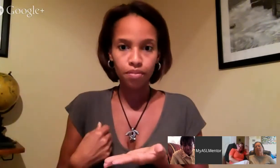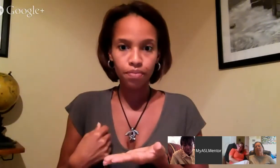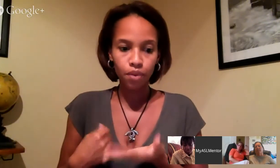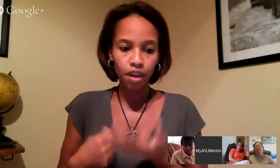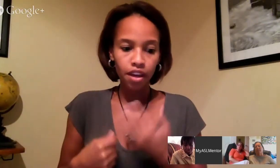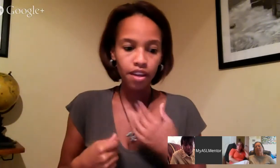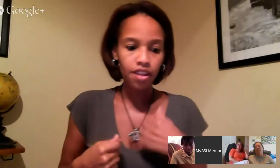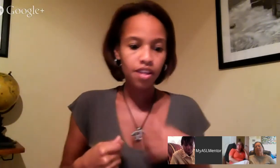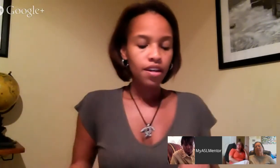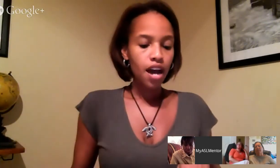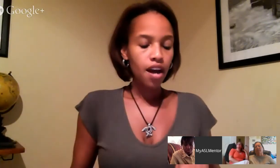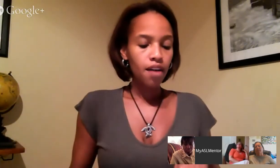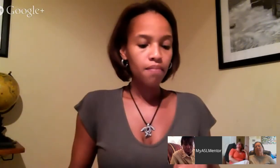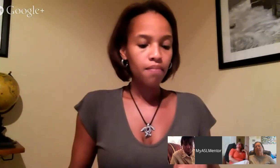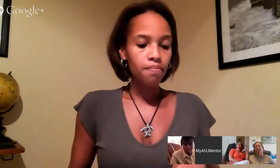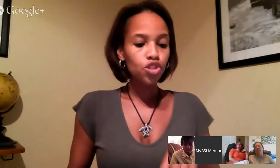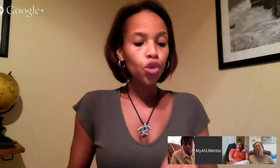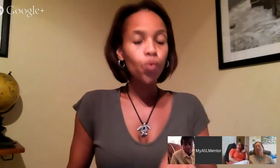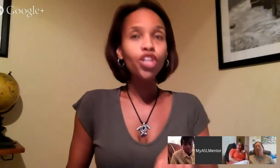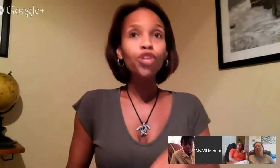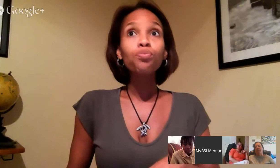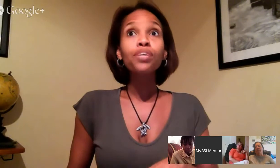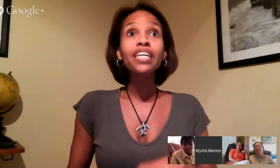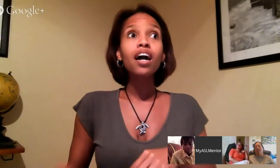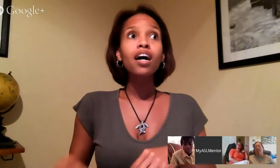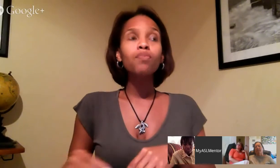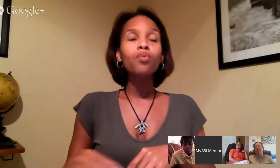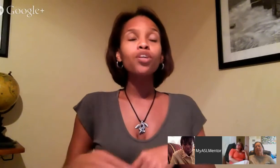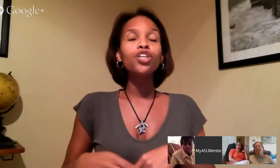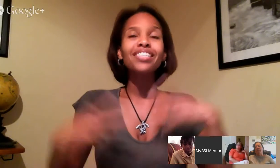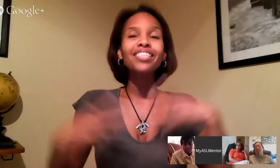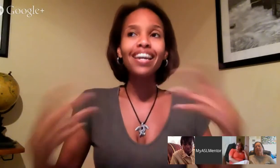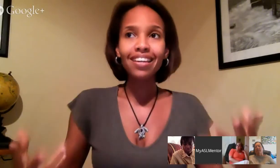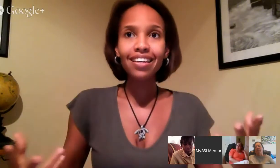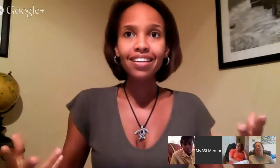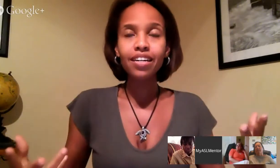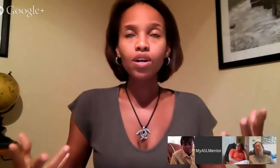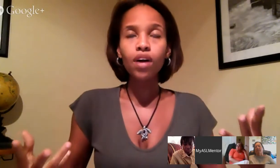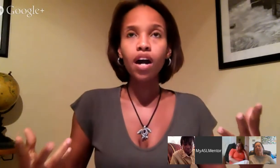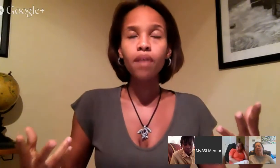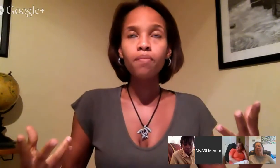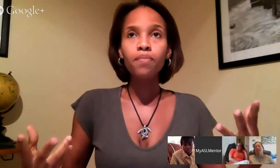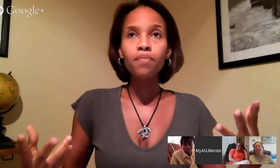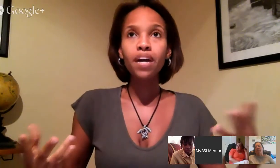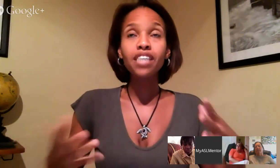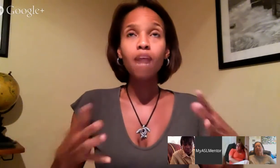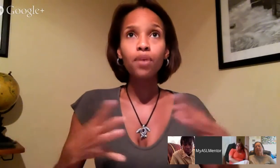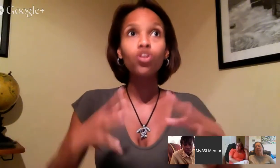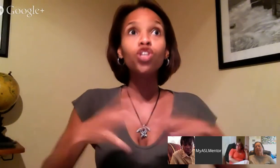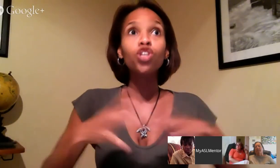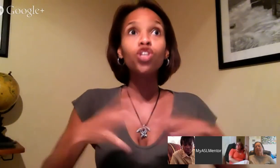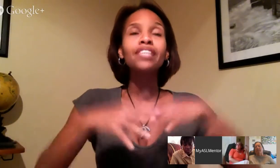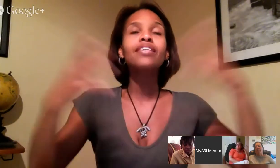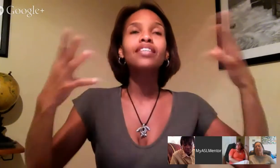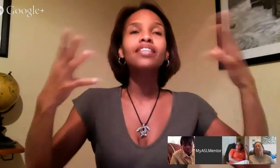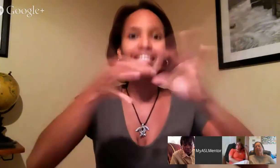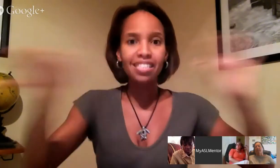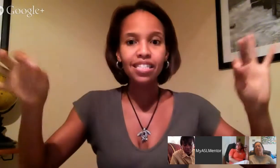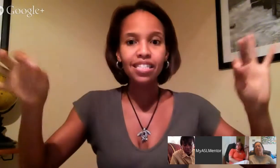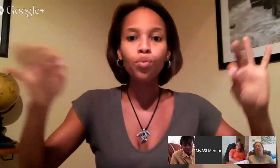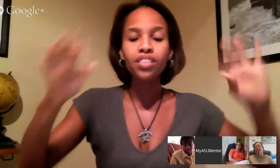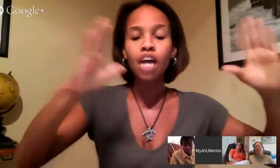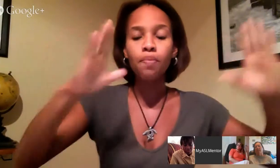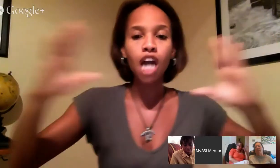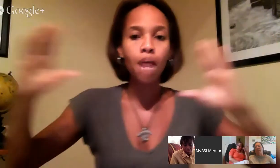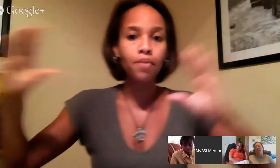book. Okay. So when you're when you're saying a topic, when you're presenting a sentence